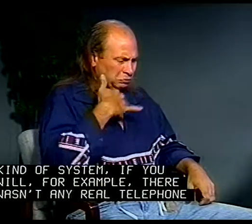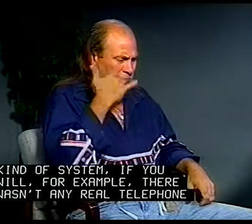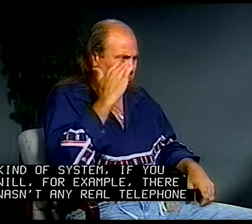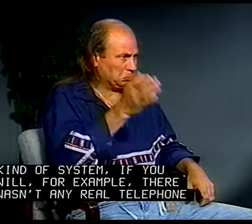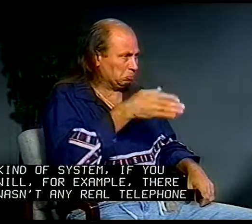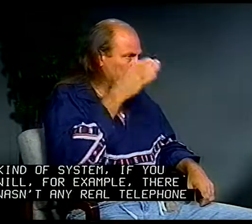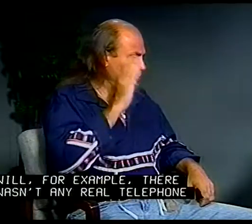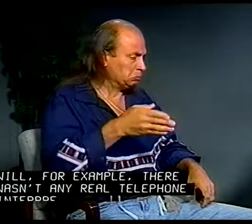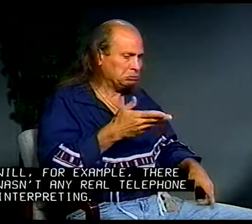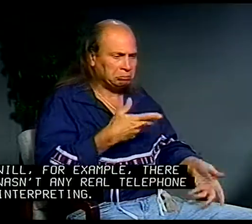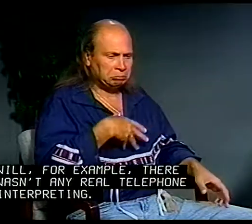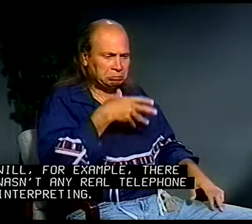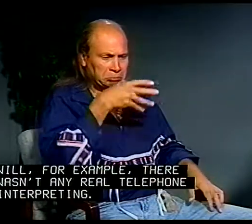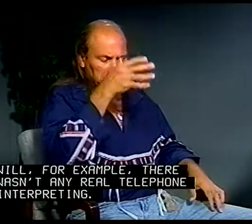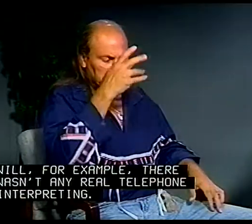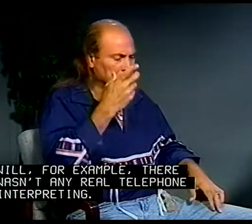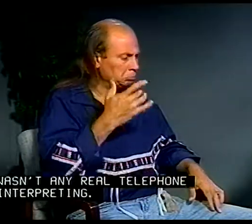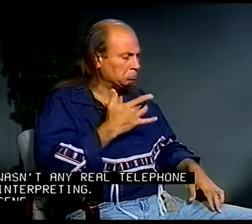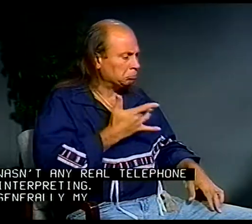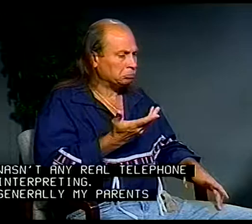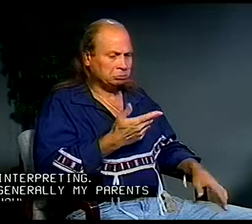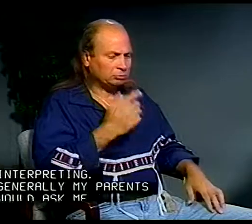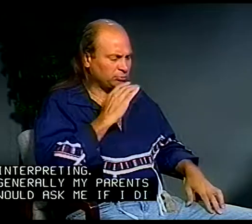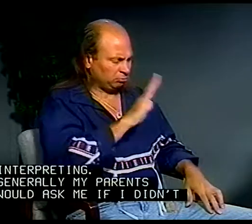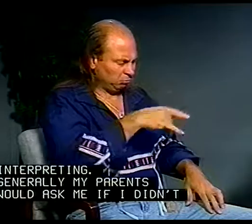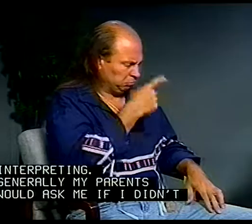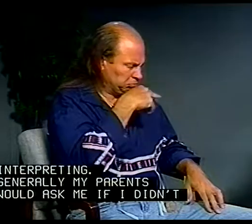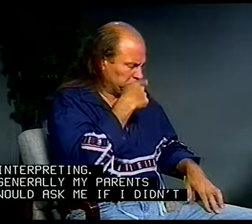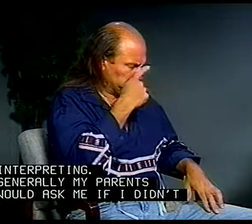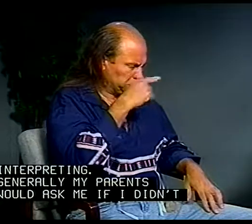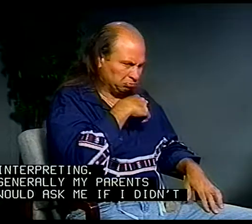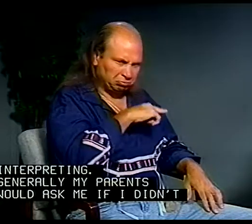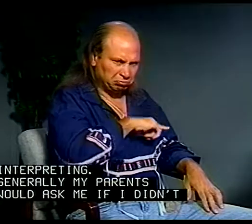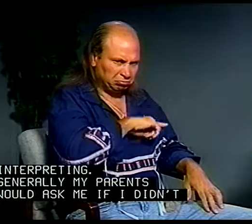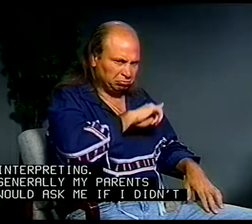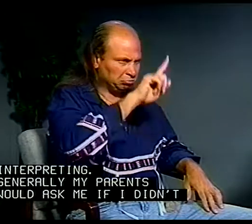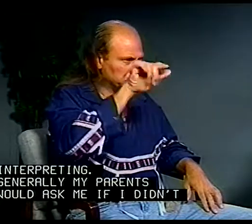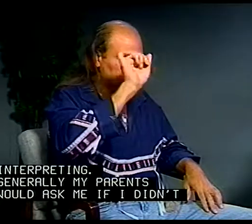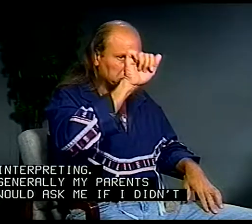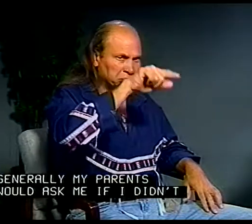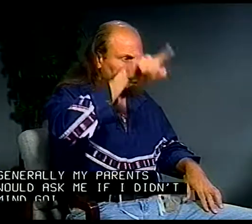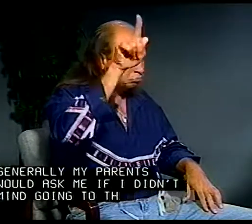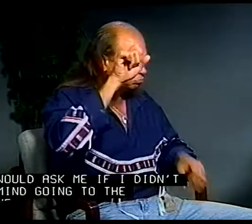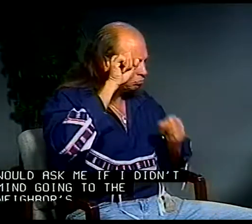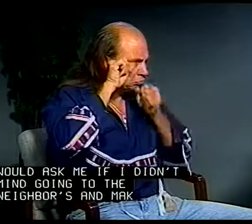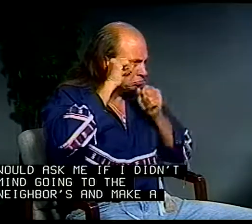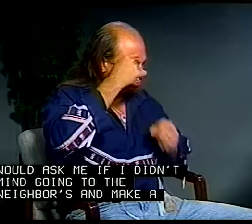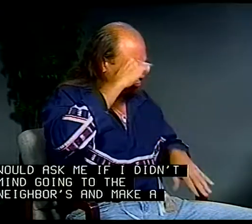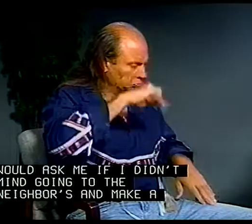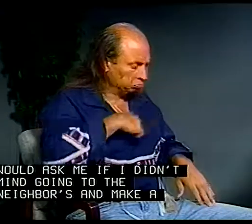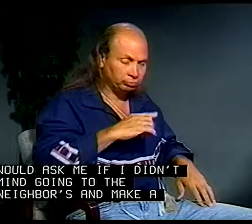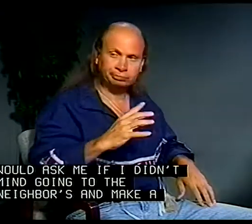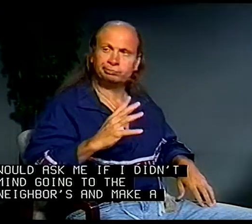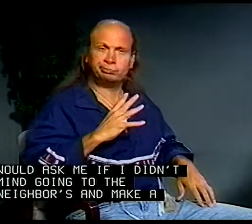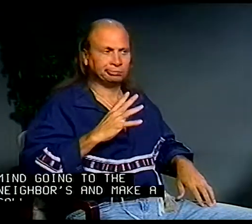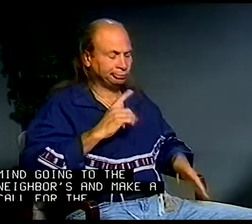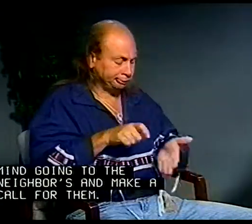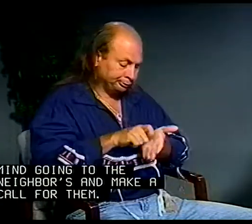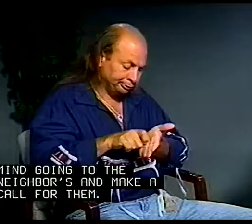For example, there wasn't any real telephone interpreting, per se. Generally, my parents would ask me if I would mind going to the neighbors and